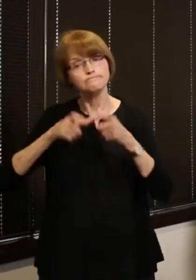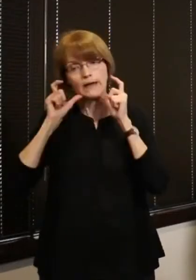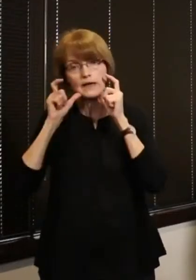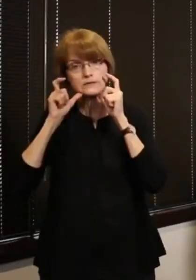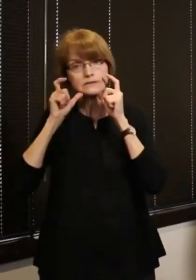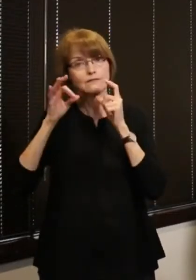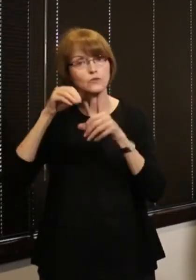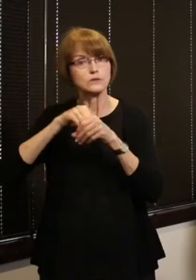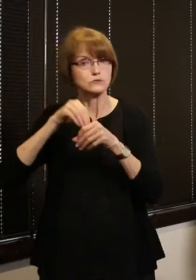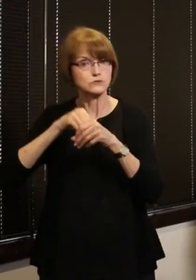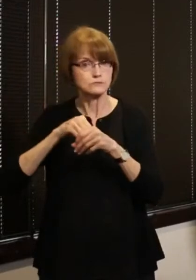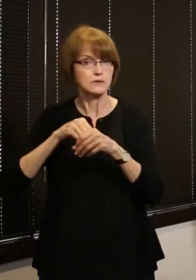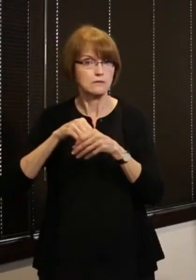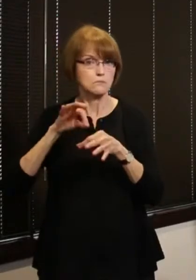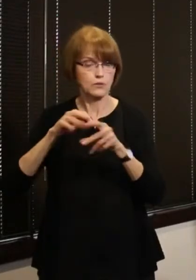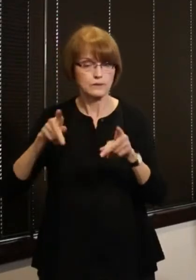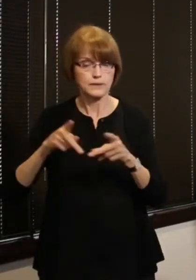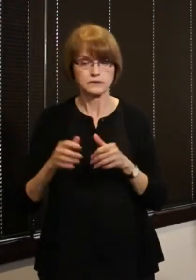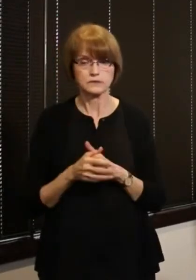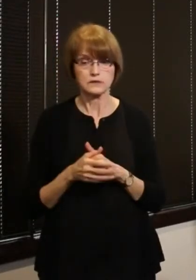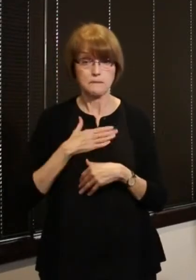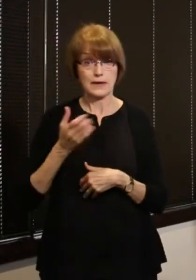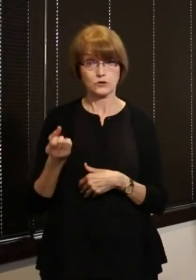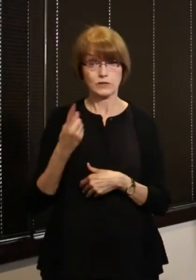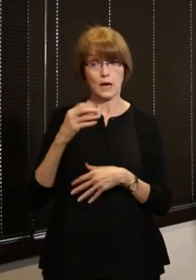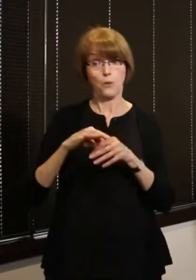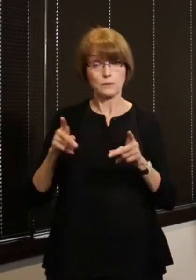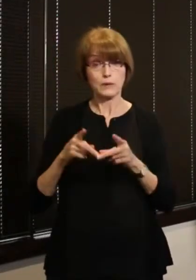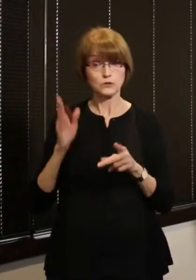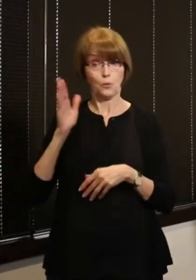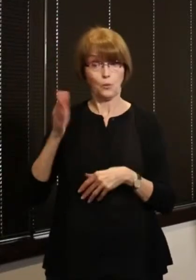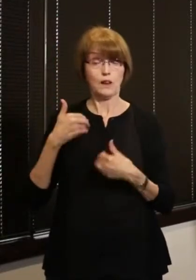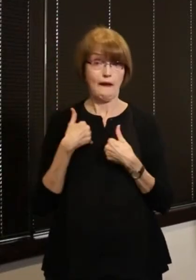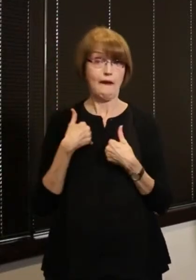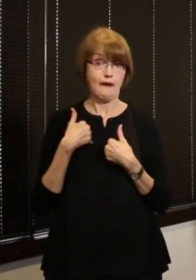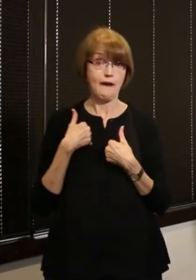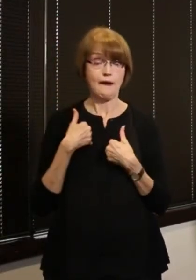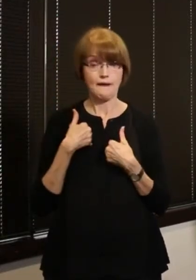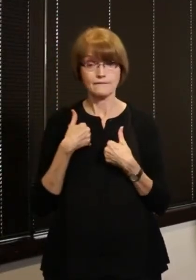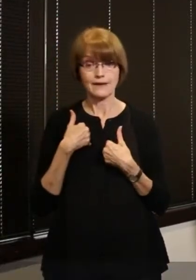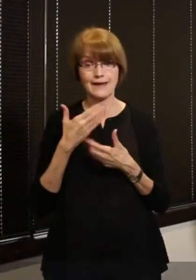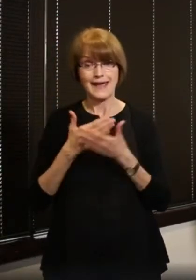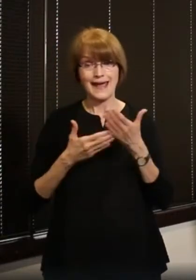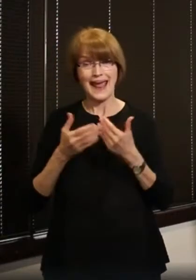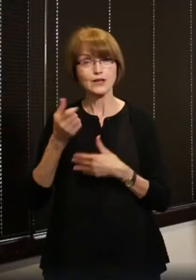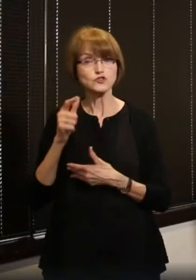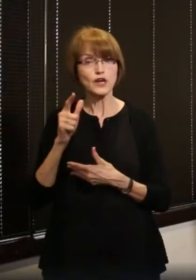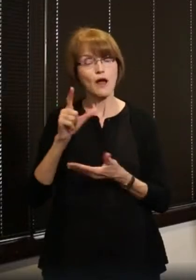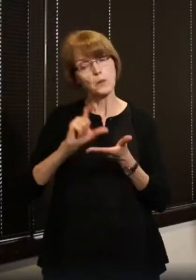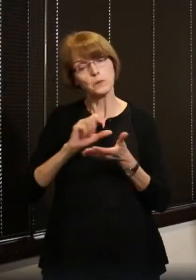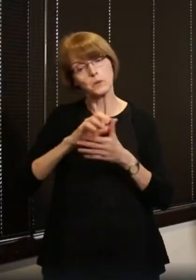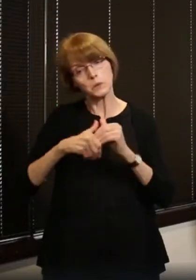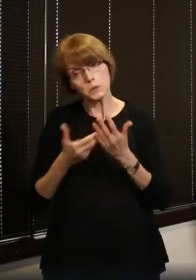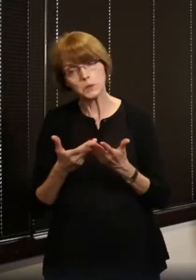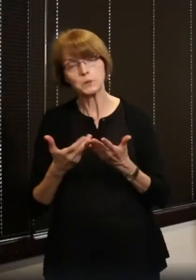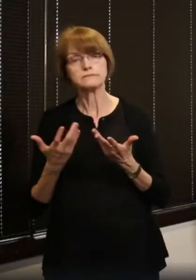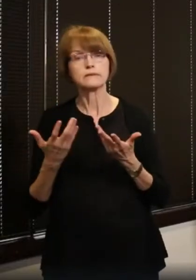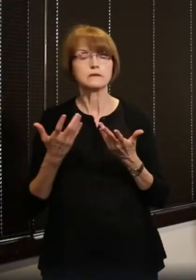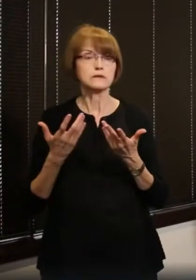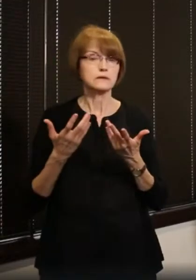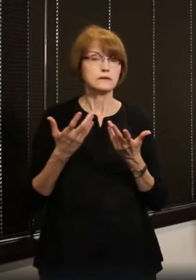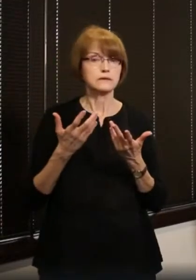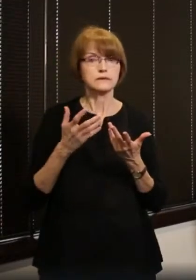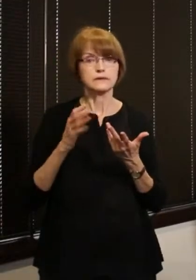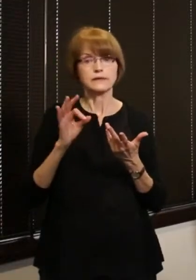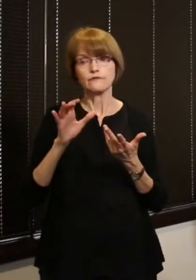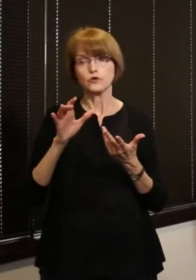From what I understand, the polling places will have hand gel and things like that, and we'll be cleaning if you have to